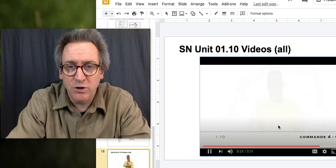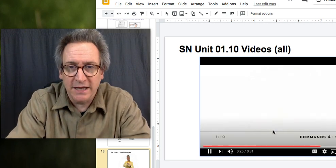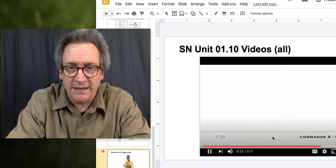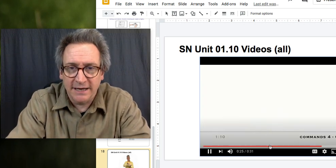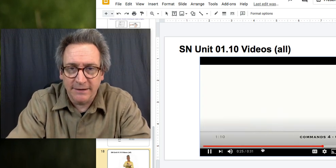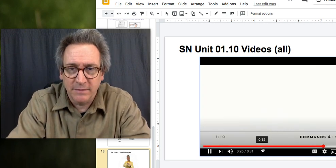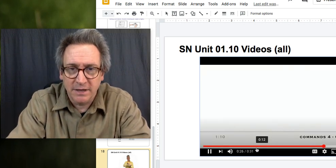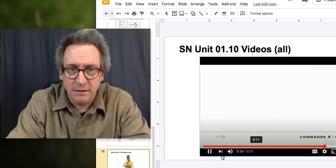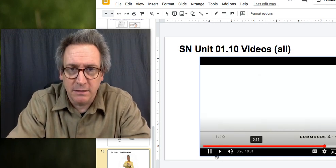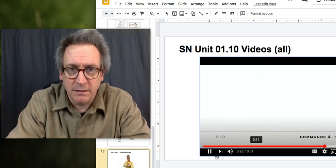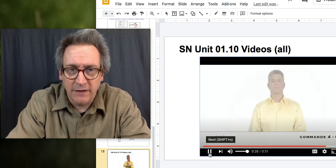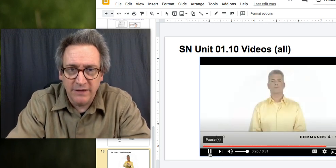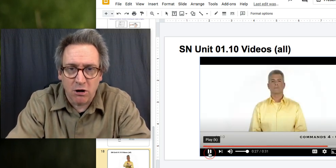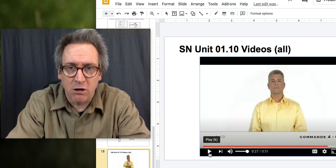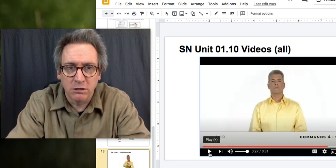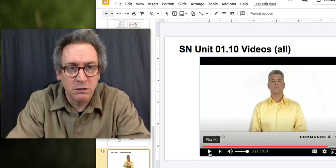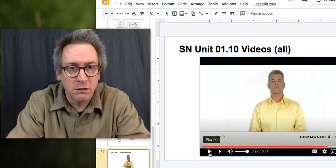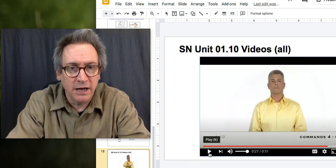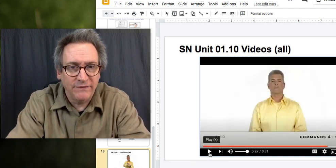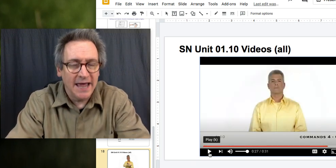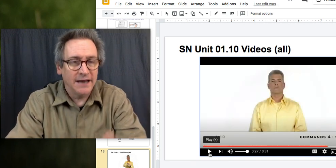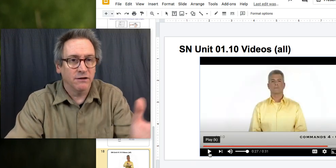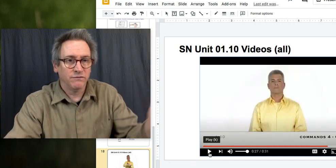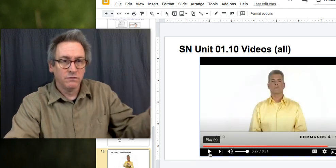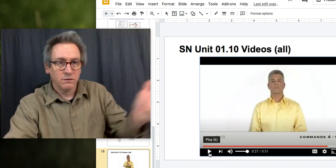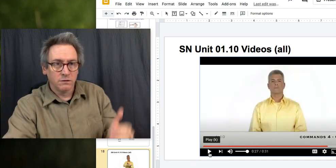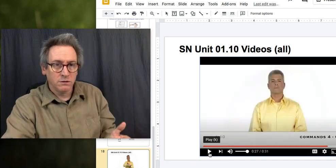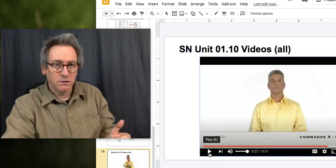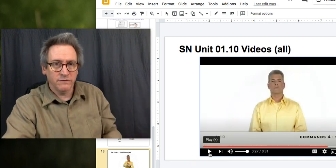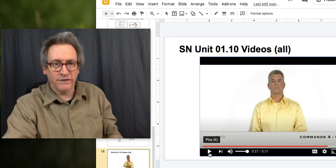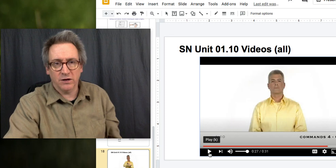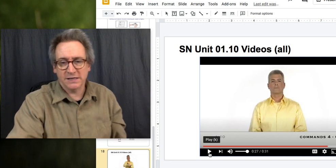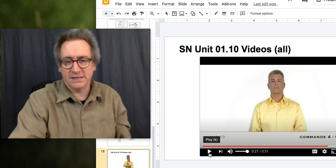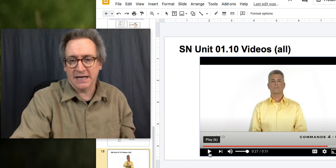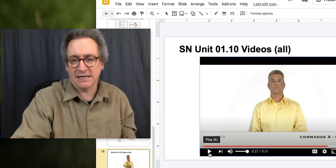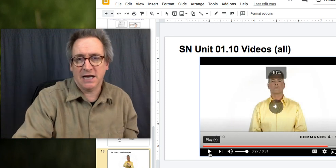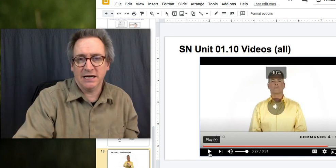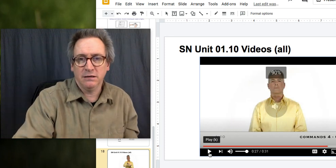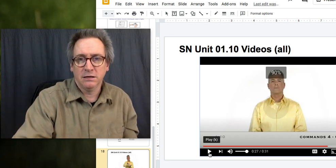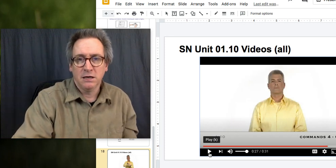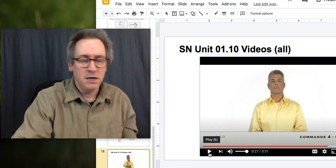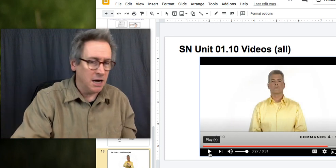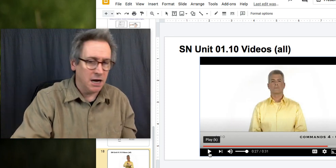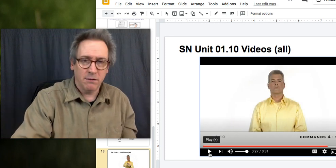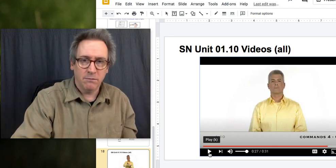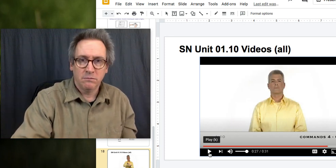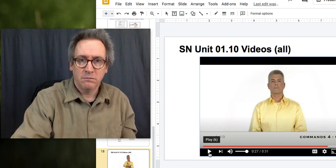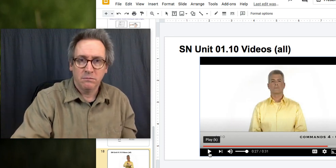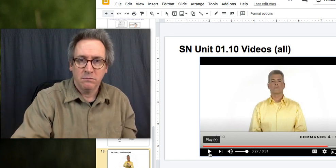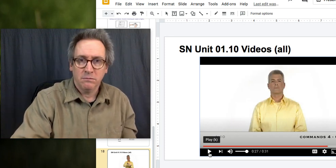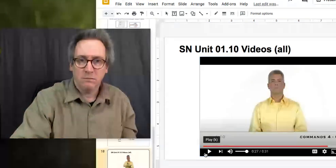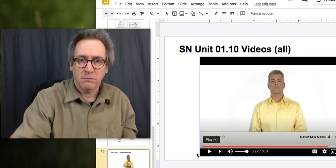you get the idea. And these are all at the end of the video. It's the last slide.